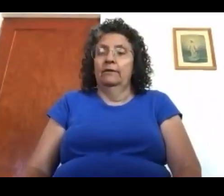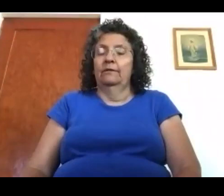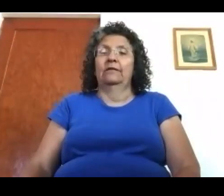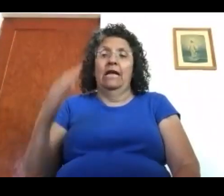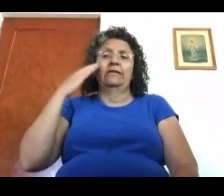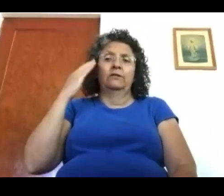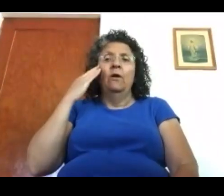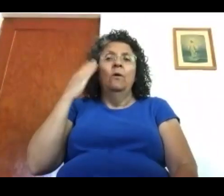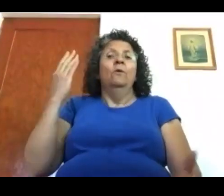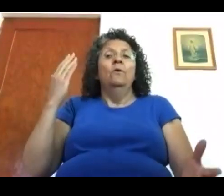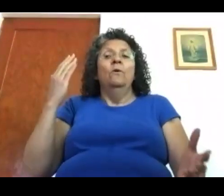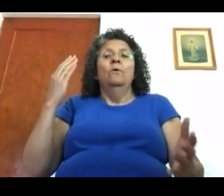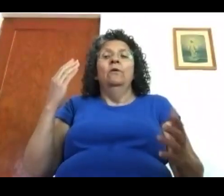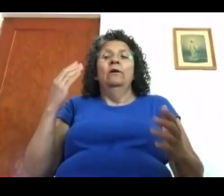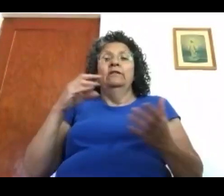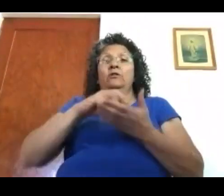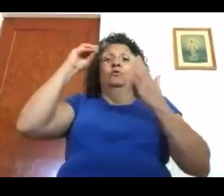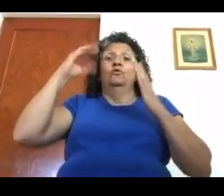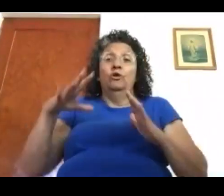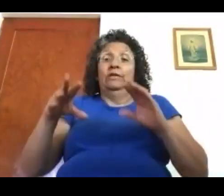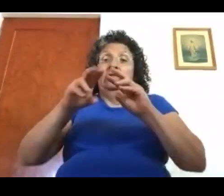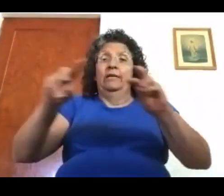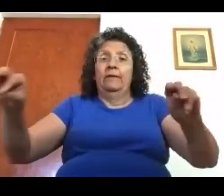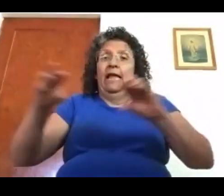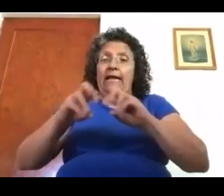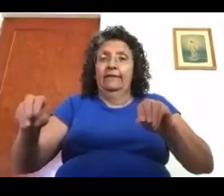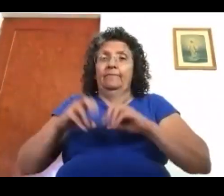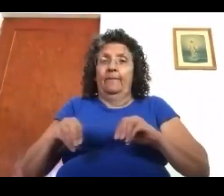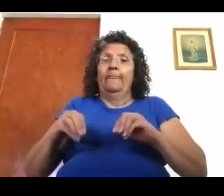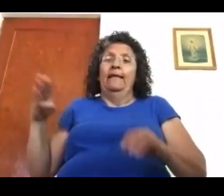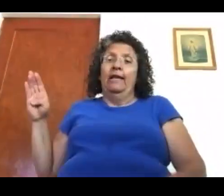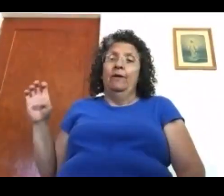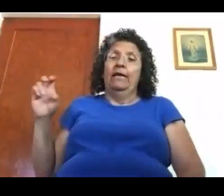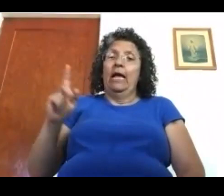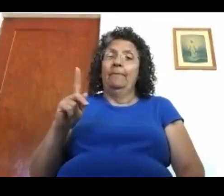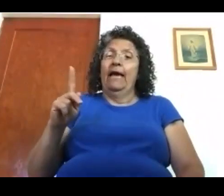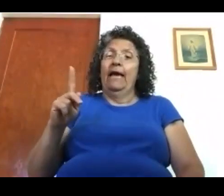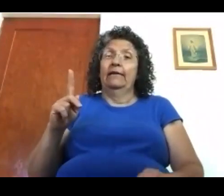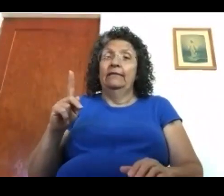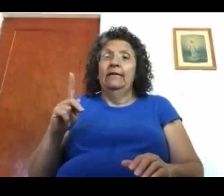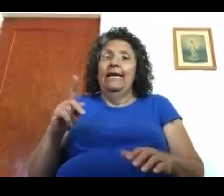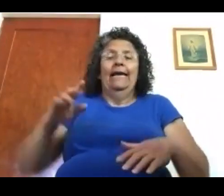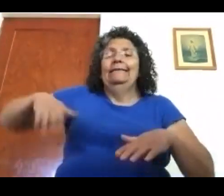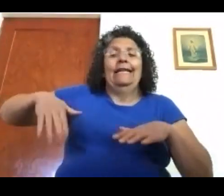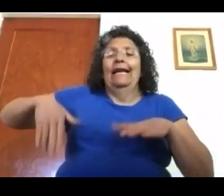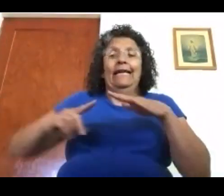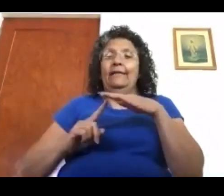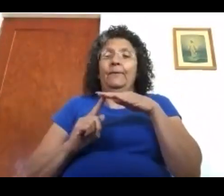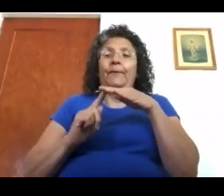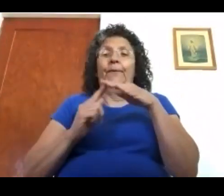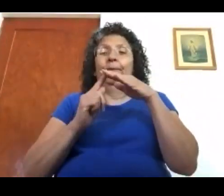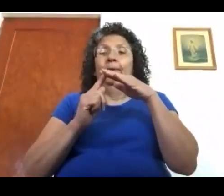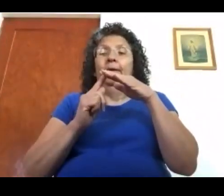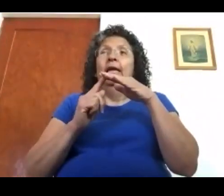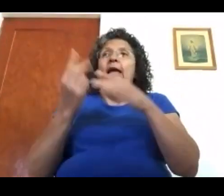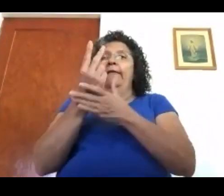in garden class one week, and then we come back the next week, and they haven't sprouted yet. And then we come back the next week,